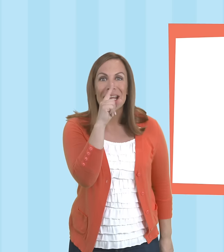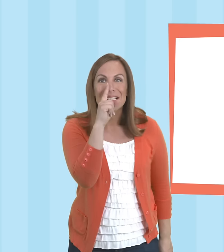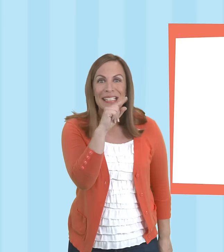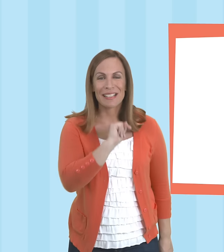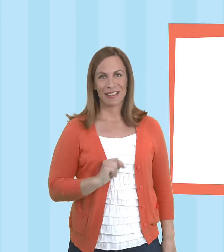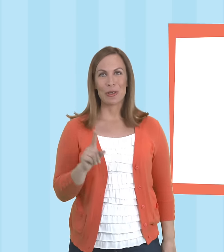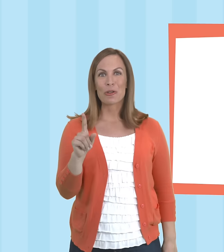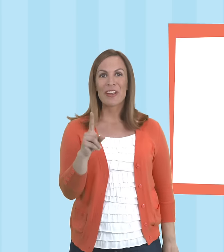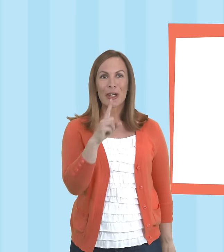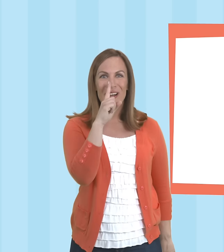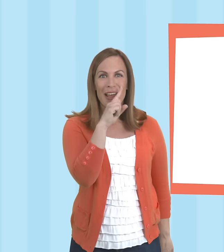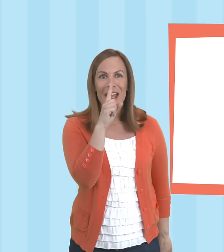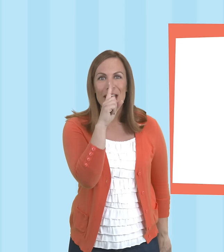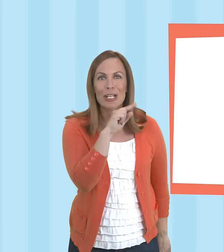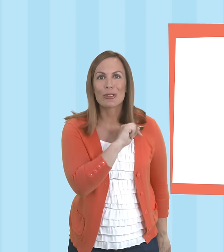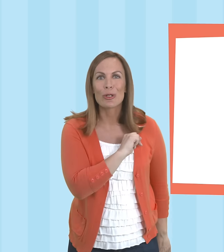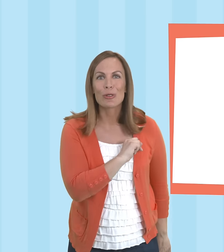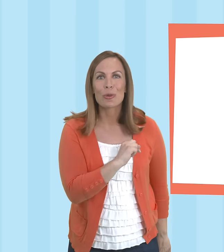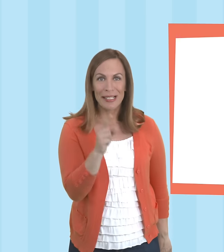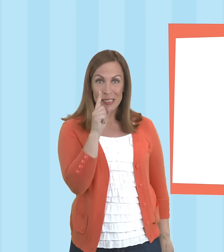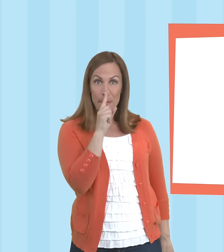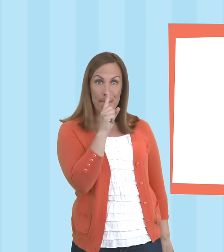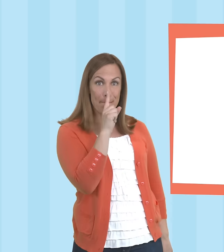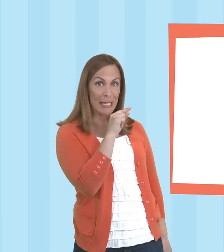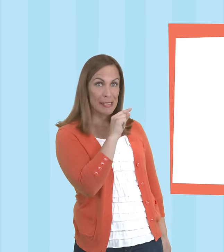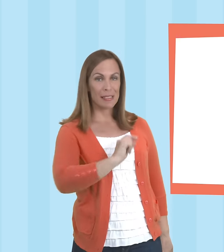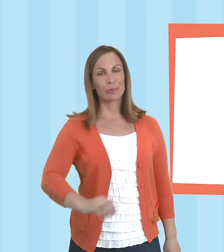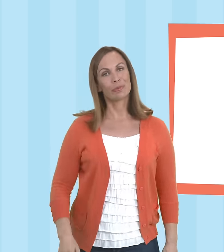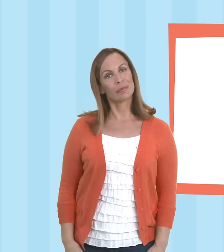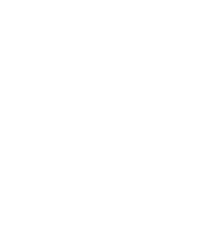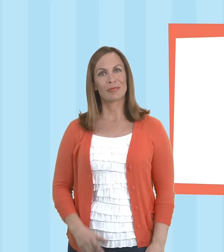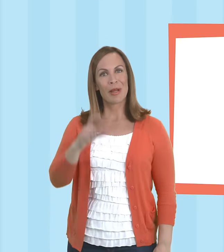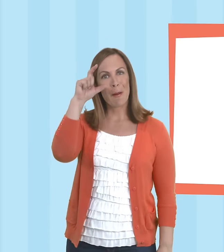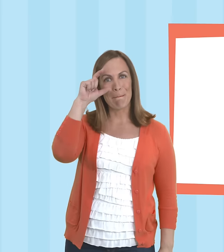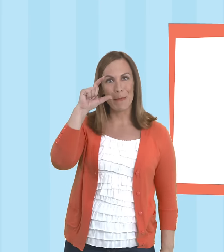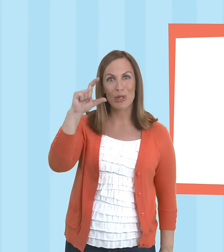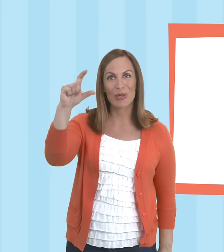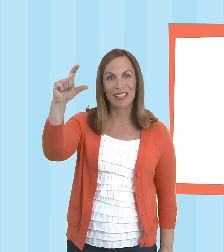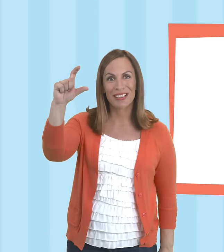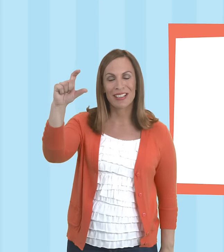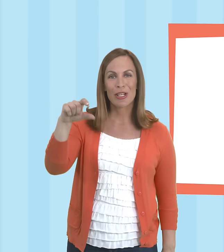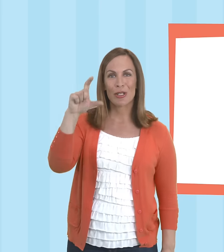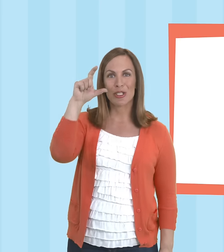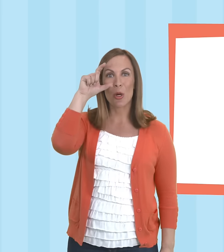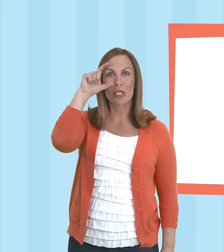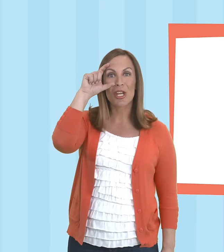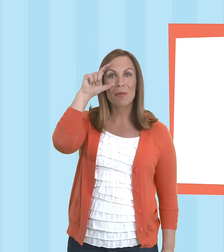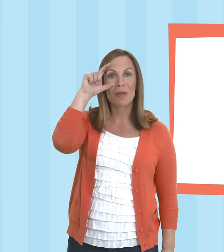Mice, use your finger and touch your nose twice, mice. Moon, show the shape of the